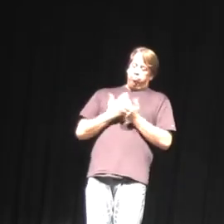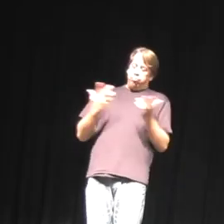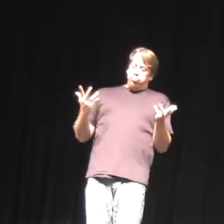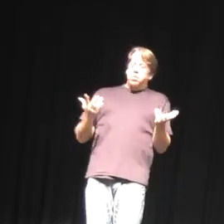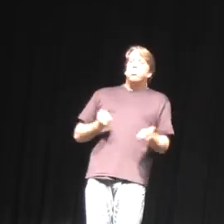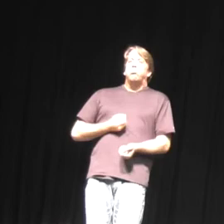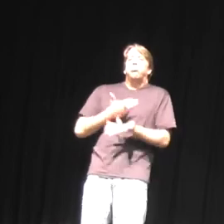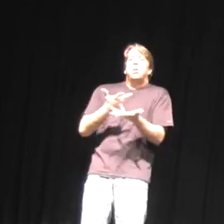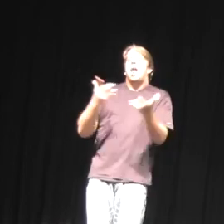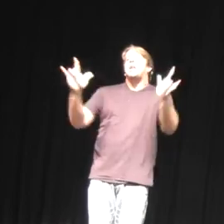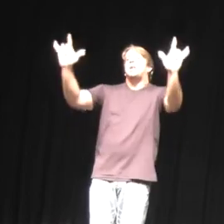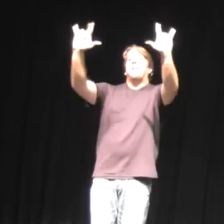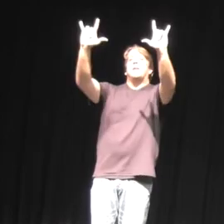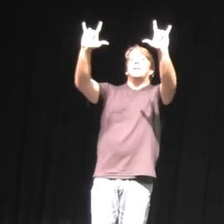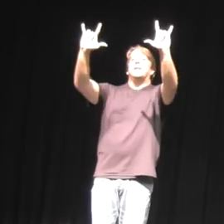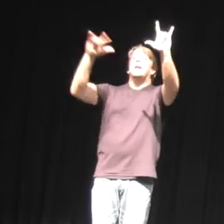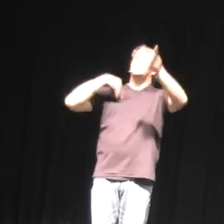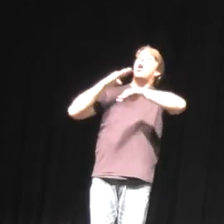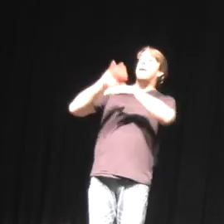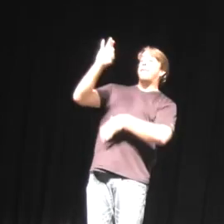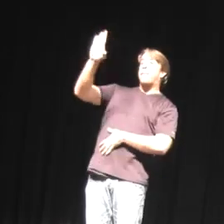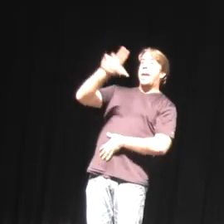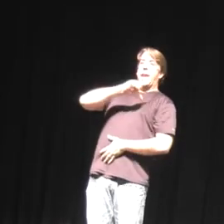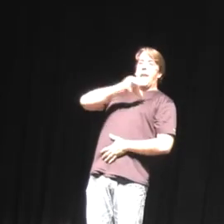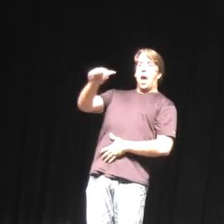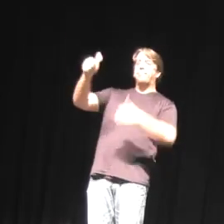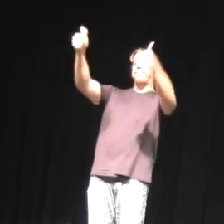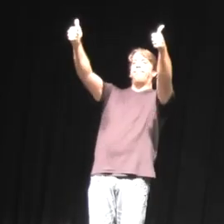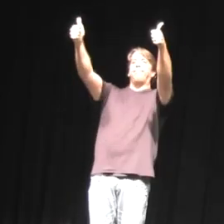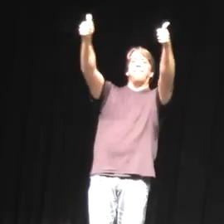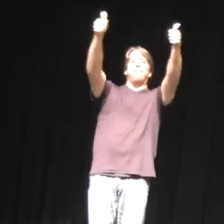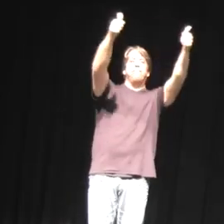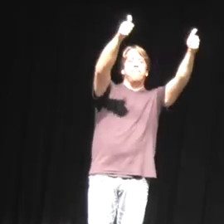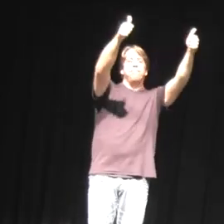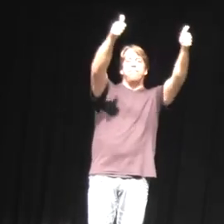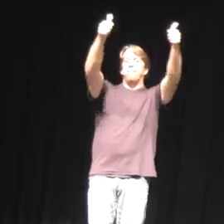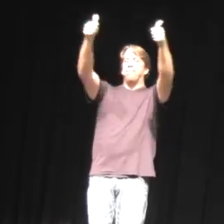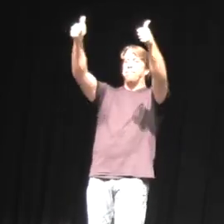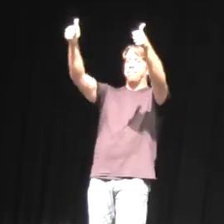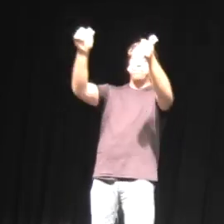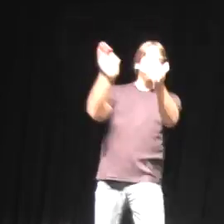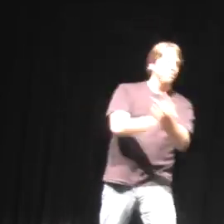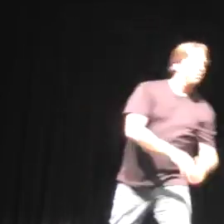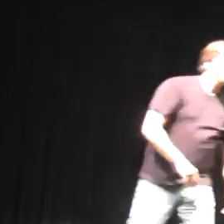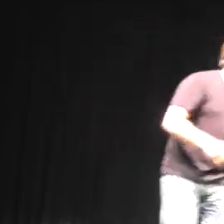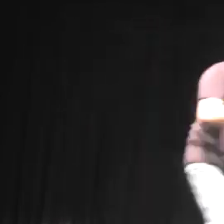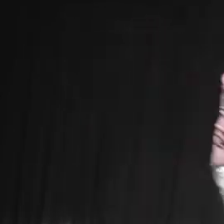here. I love you guys. Find me on Facebook, Lianna Carrera. I'd love to see you guys there too, okay? Bye, thank you.